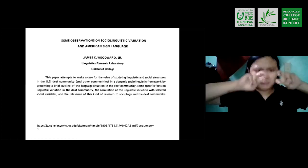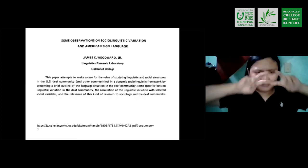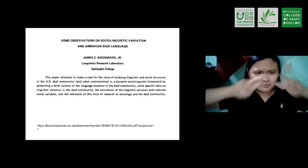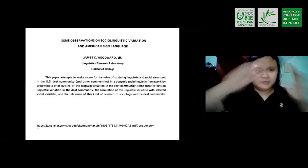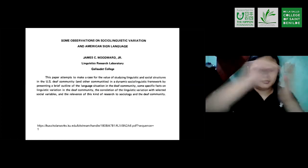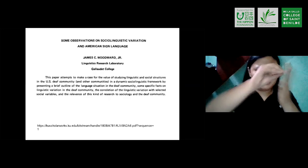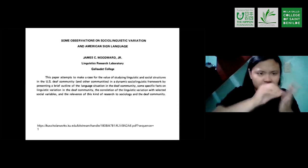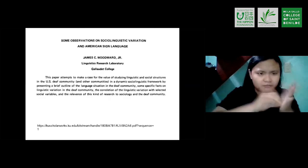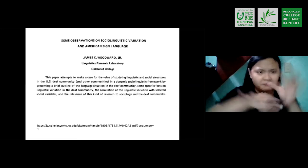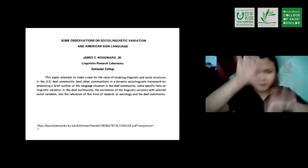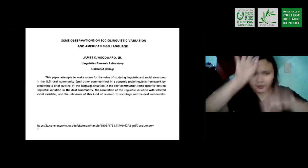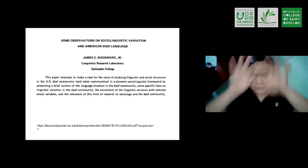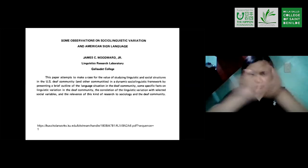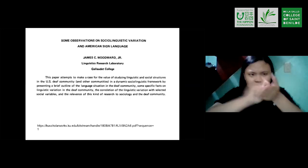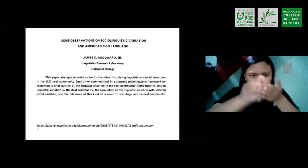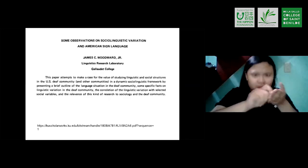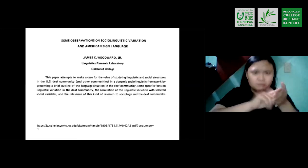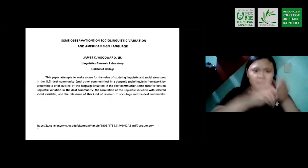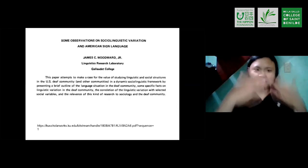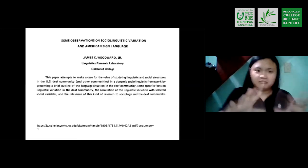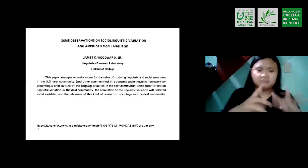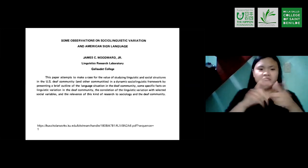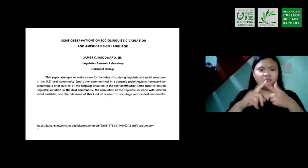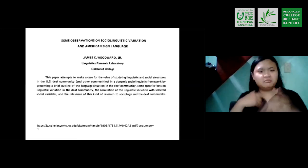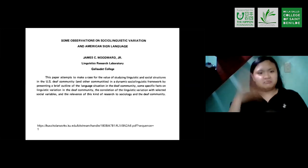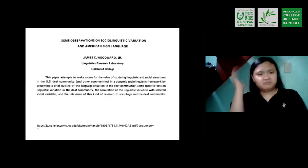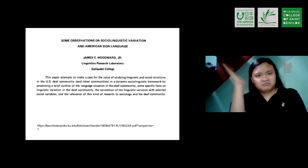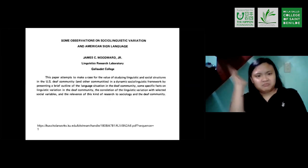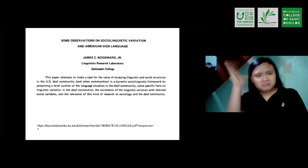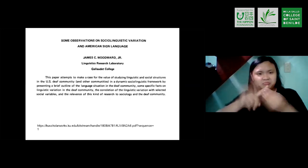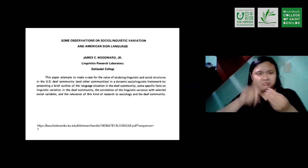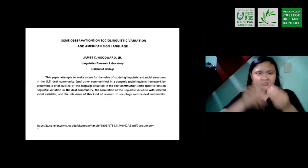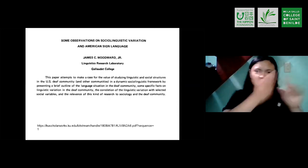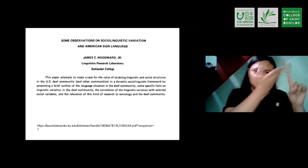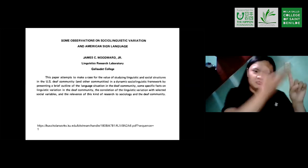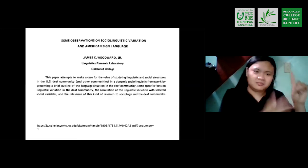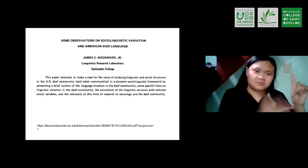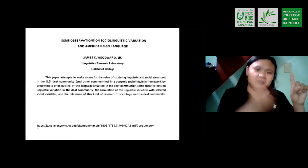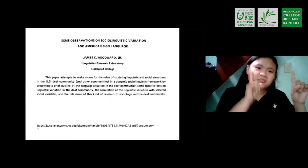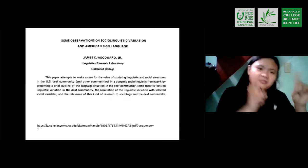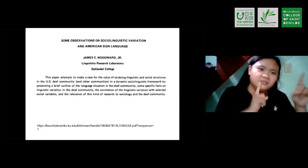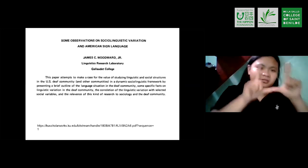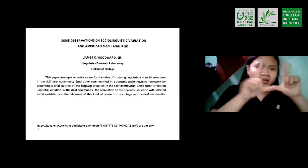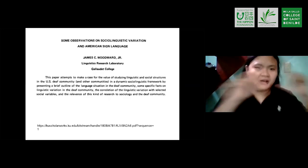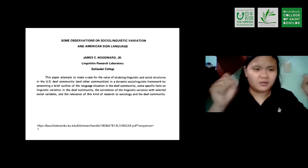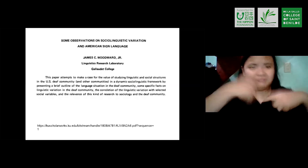or published rather. So with this research, they